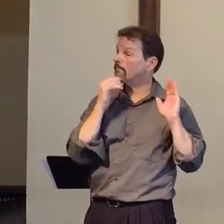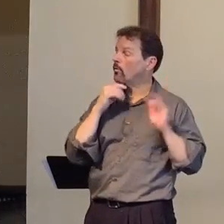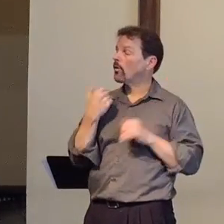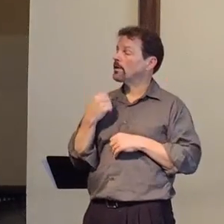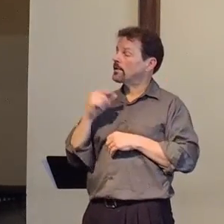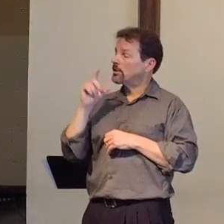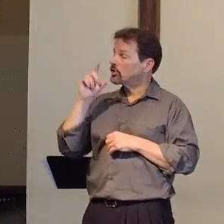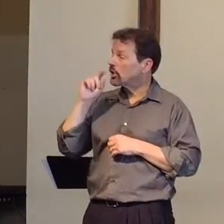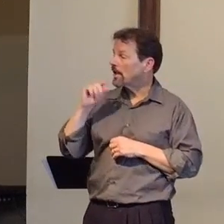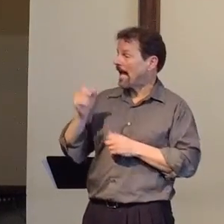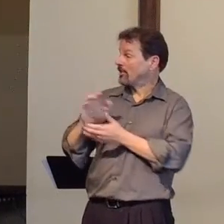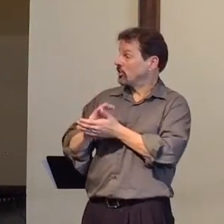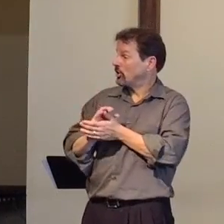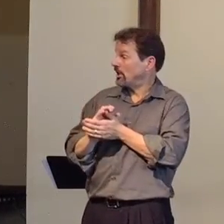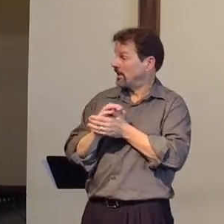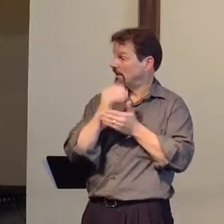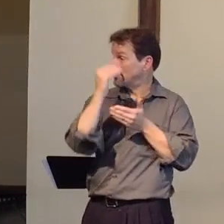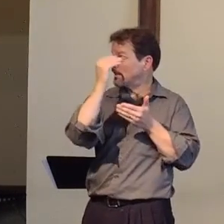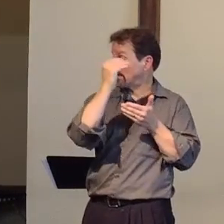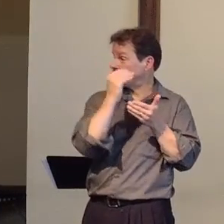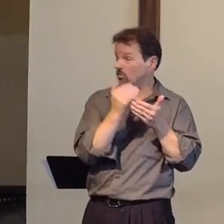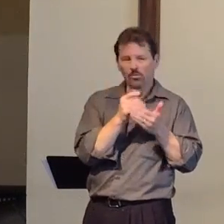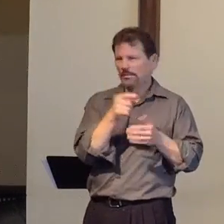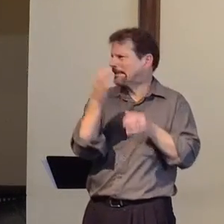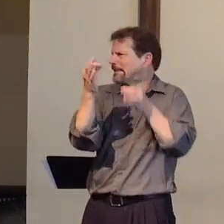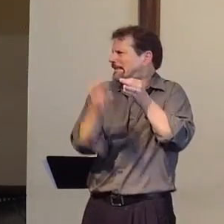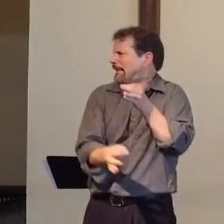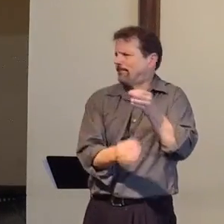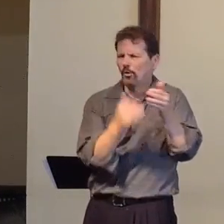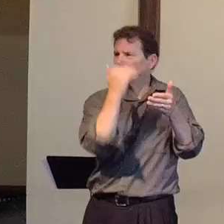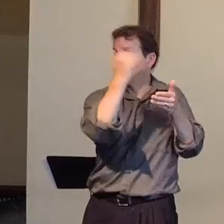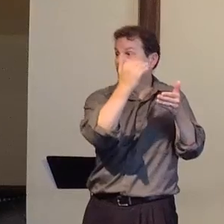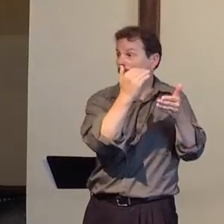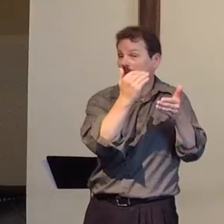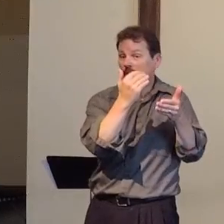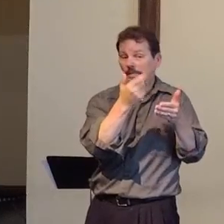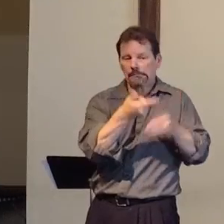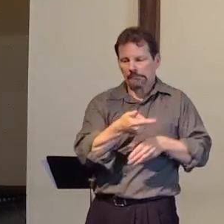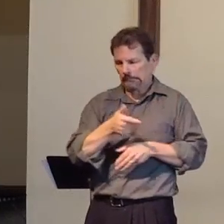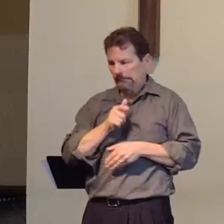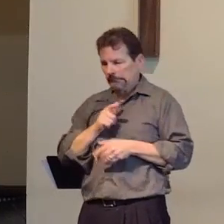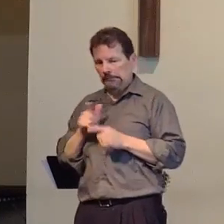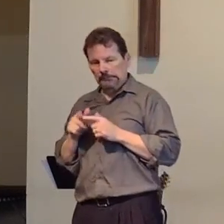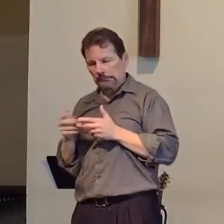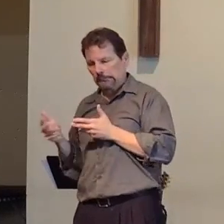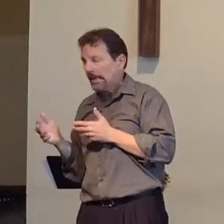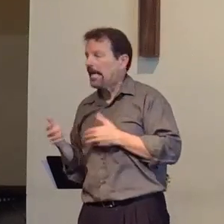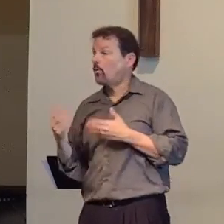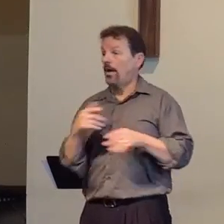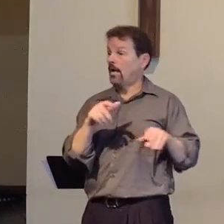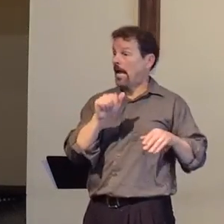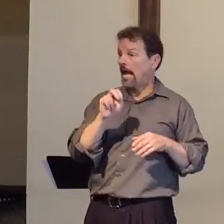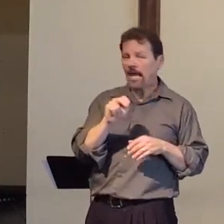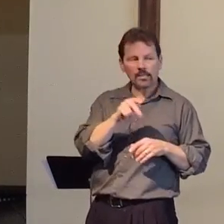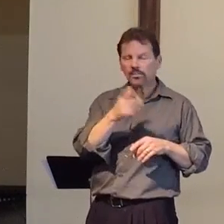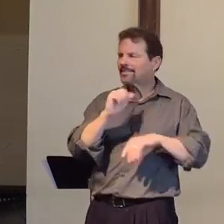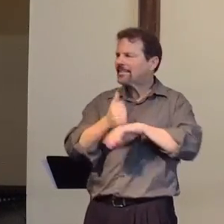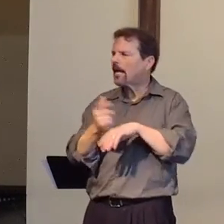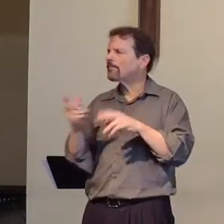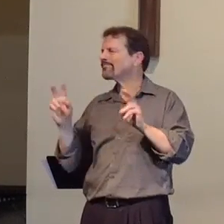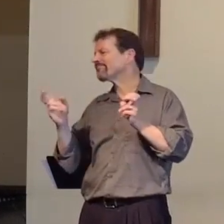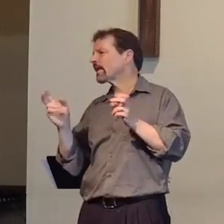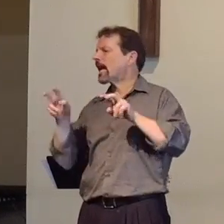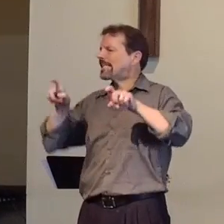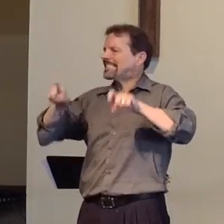as it is, utter failure on my part to try and cook it on my own. So she sets up a test kitchen and has